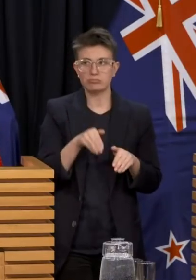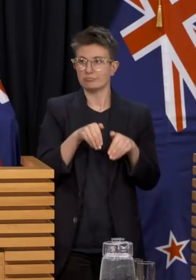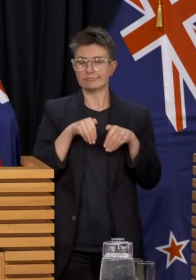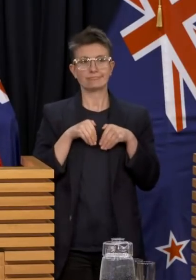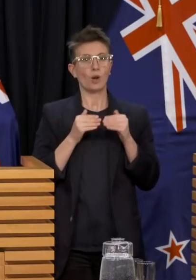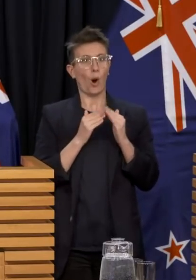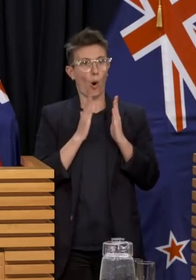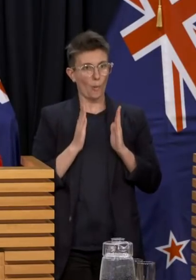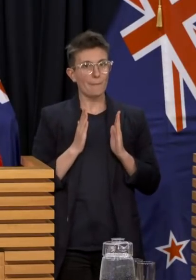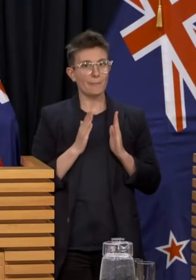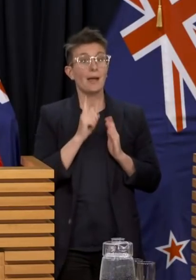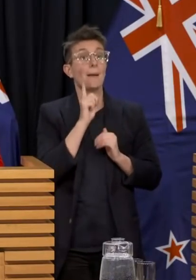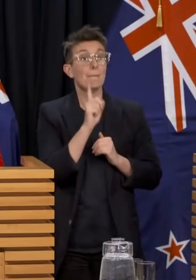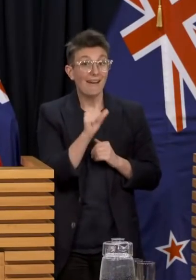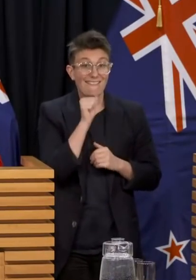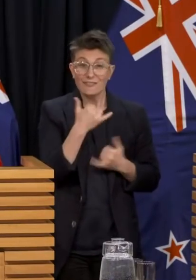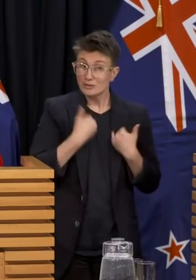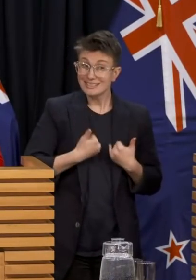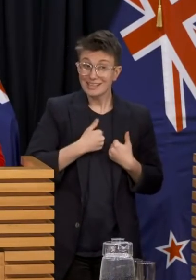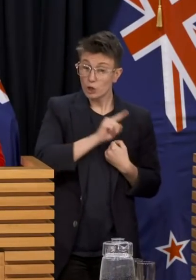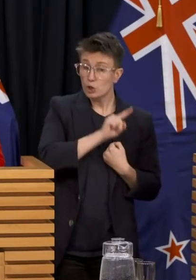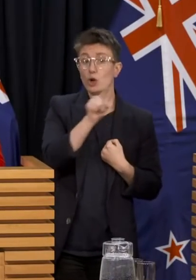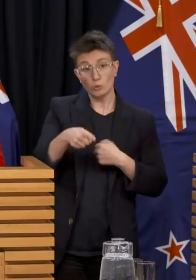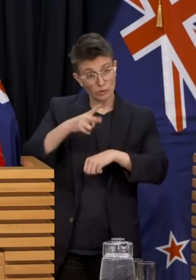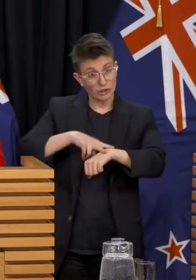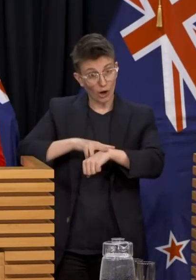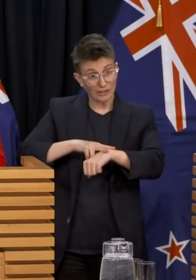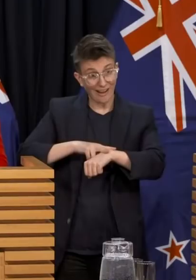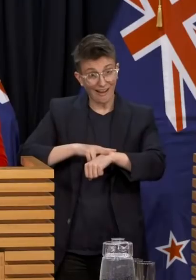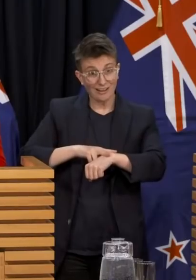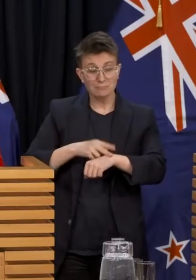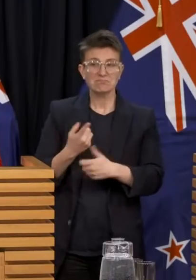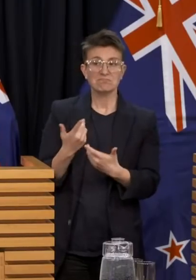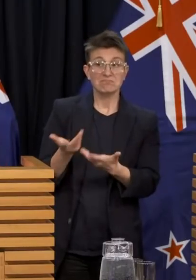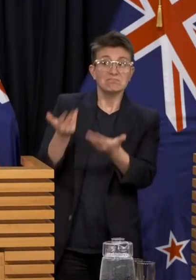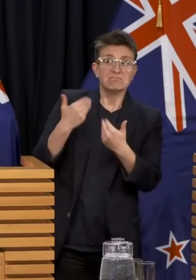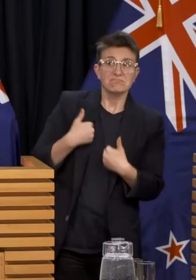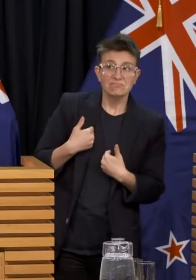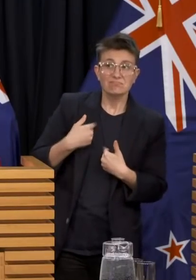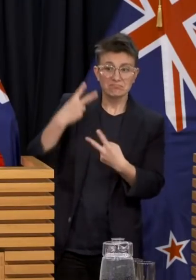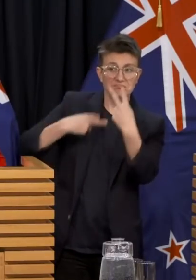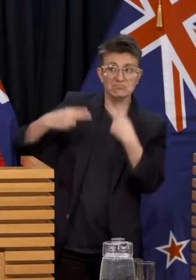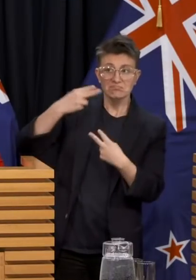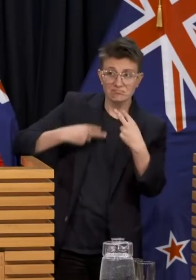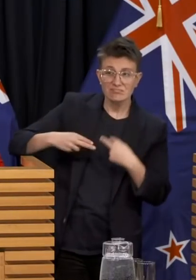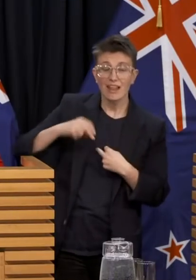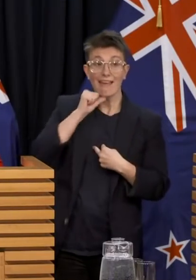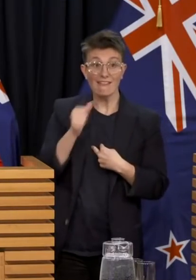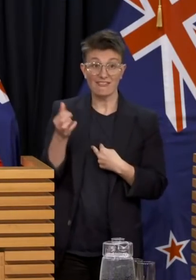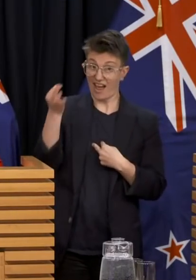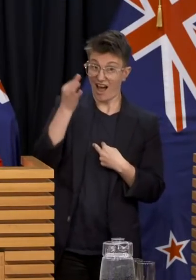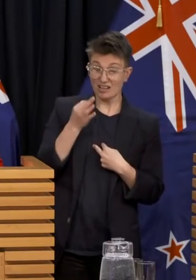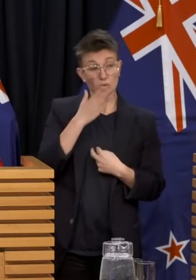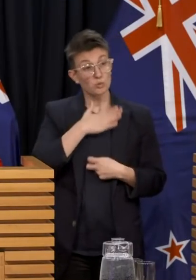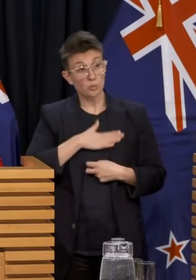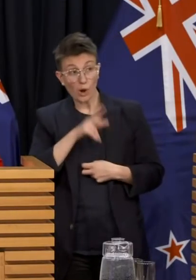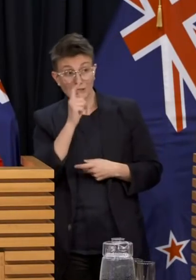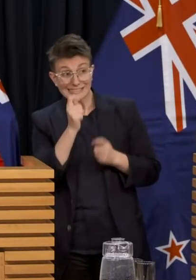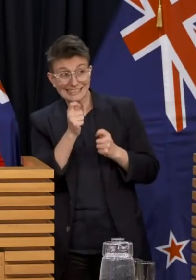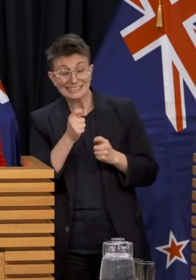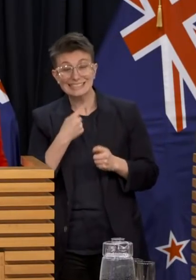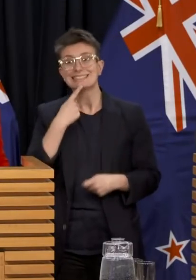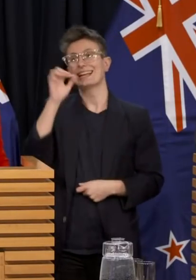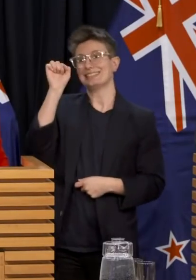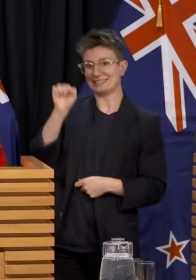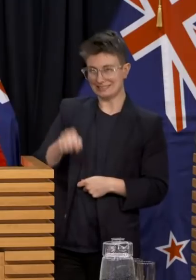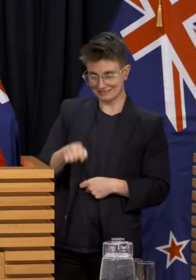advice, and if you are offered a test, please say yes. We can only keep this COVID-free status by knowing a sick person isn't